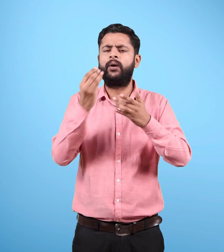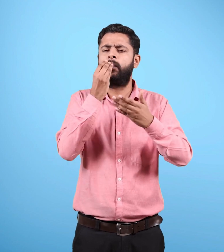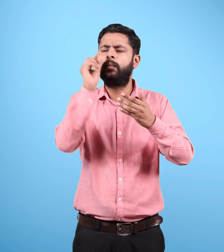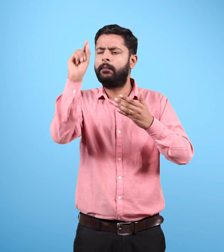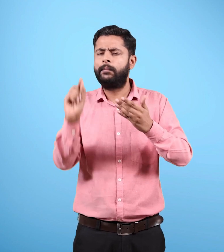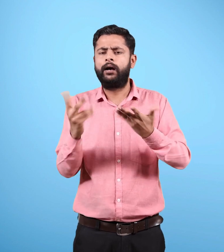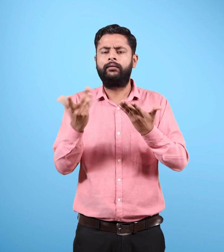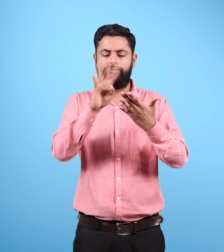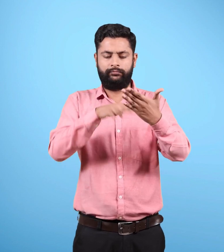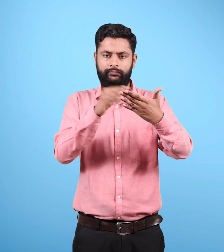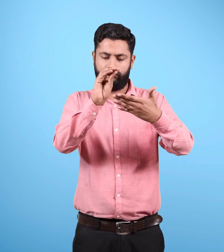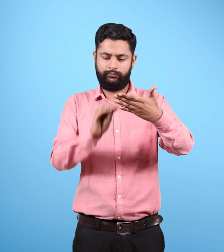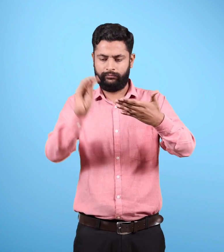many friends as possible.